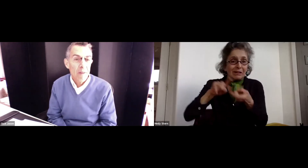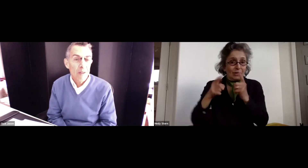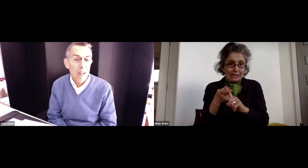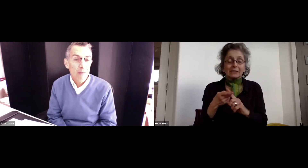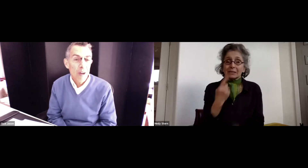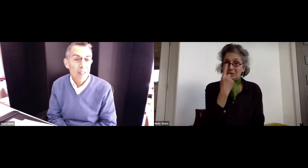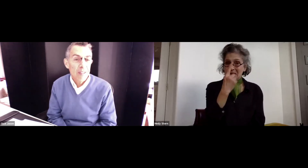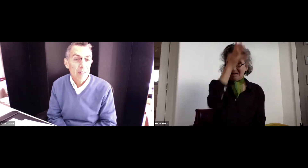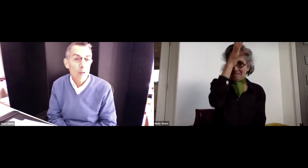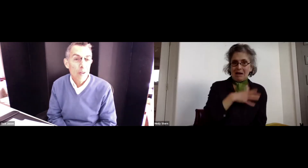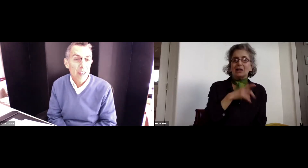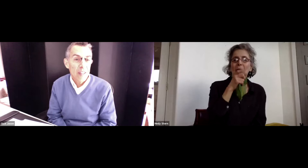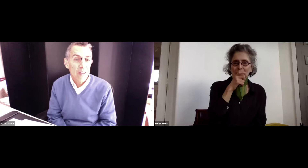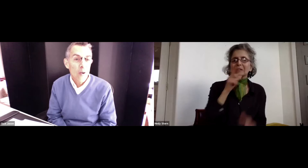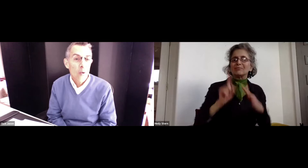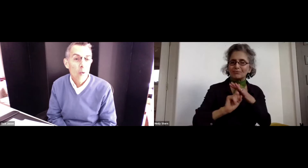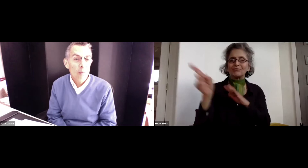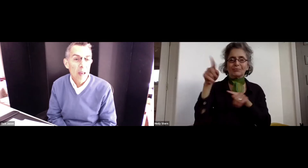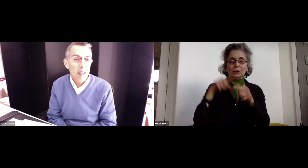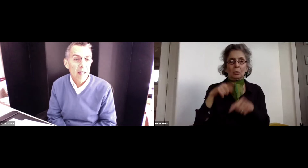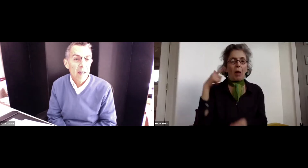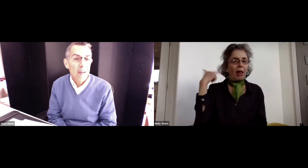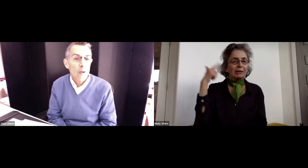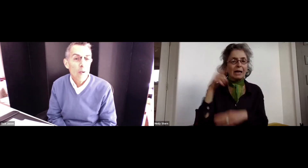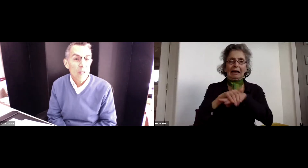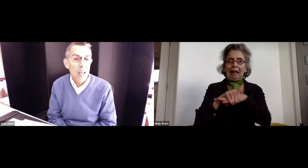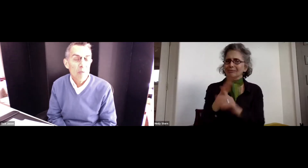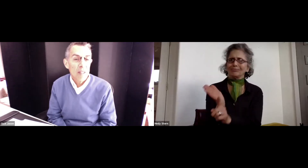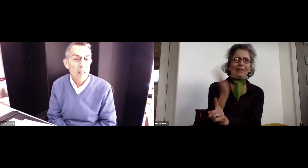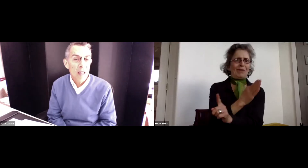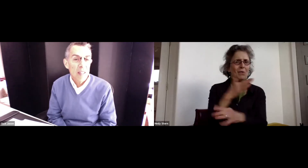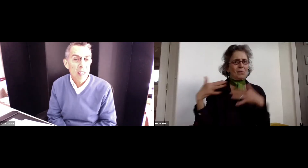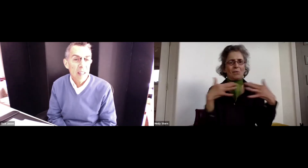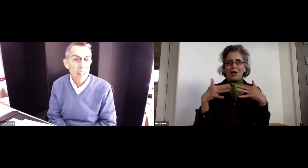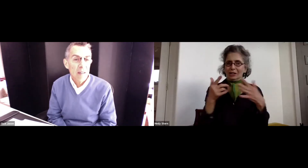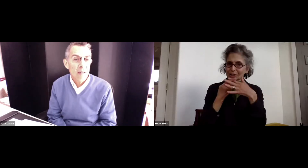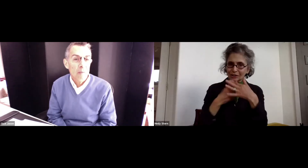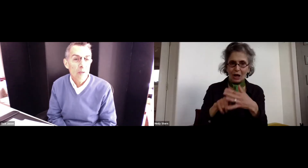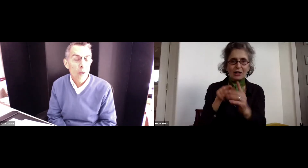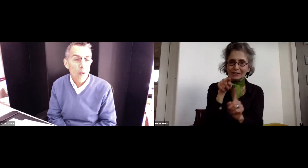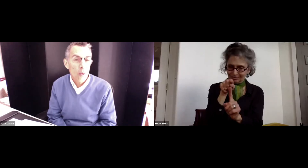life was with her friends. One man who escaped to London, England before the war